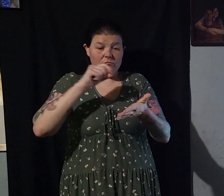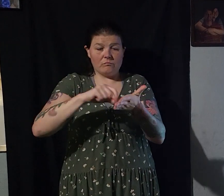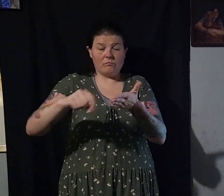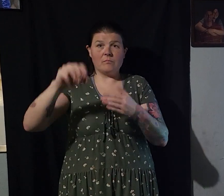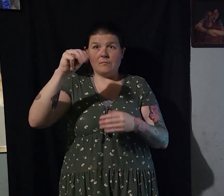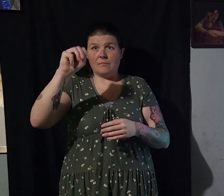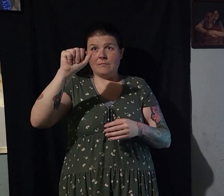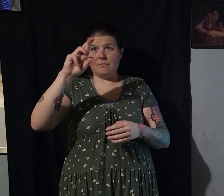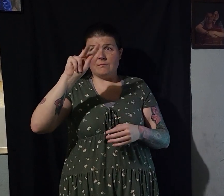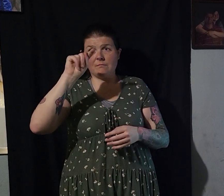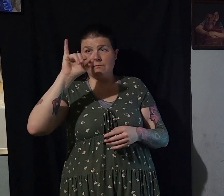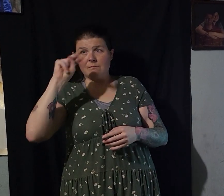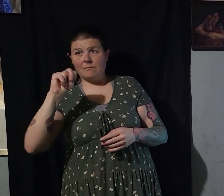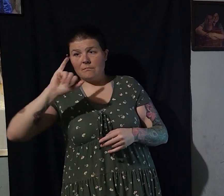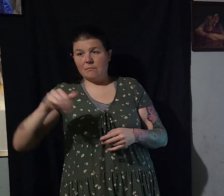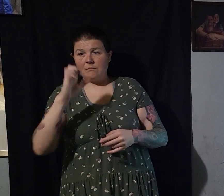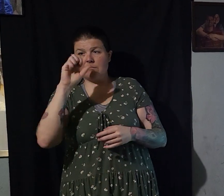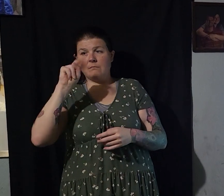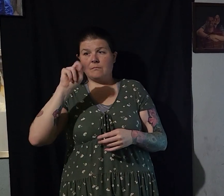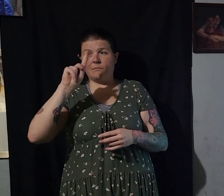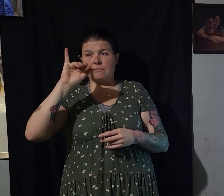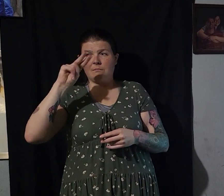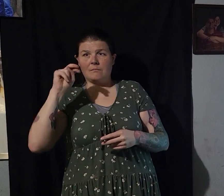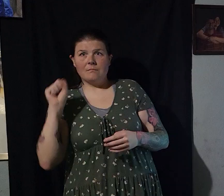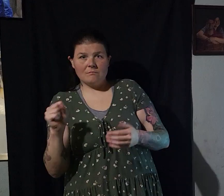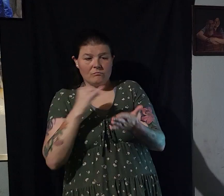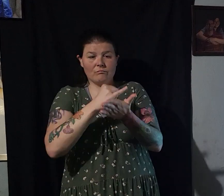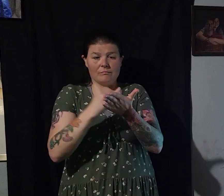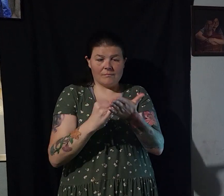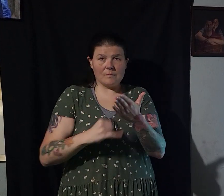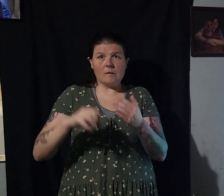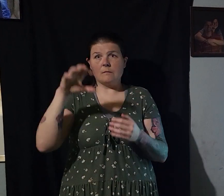Martin Jenkins, illustrated by Sue Shields.